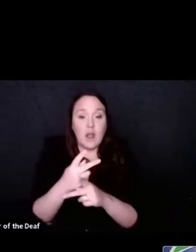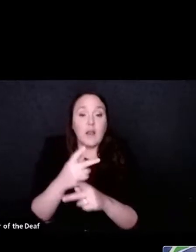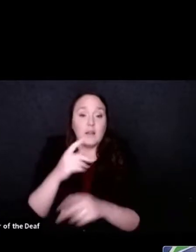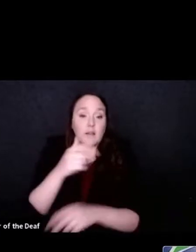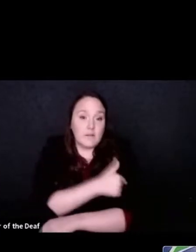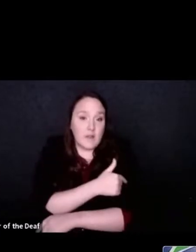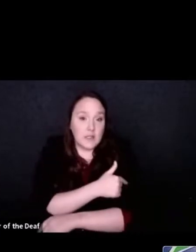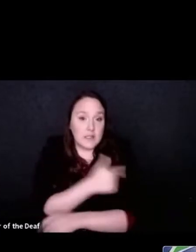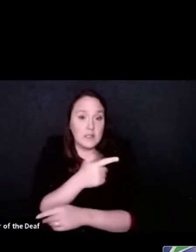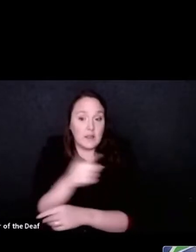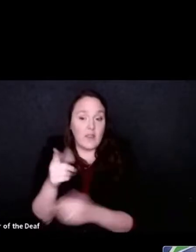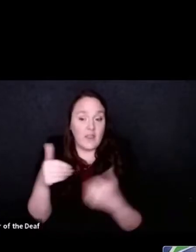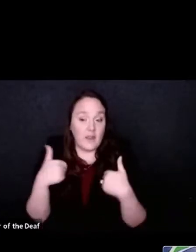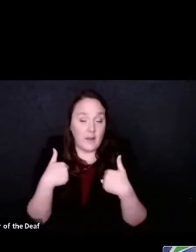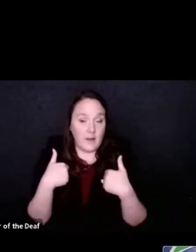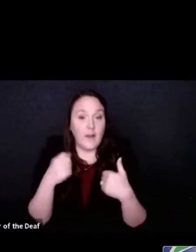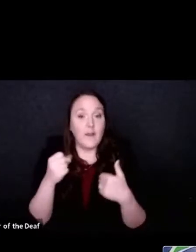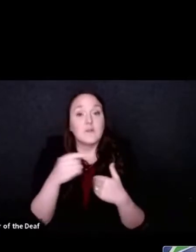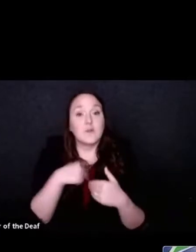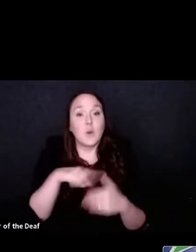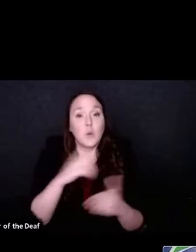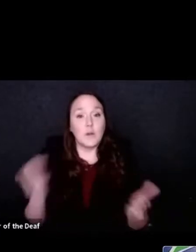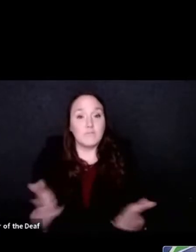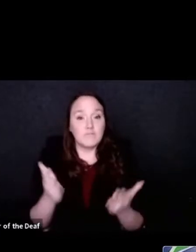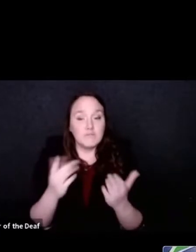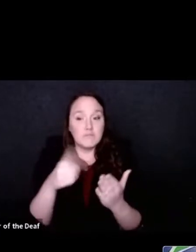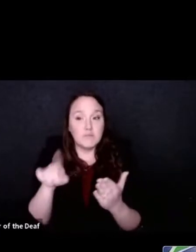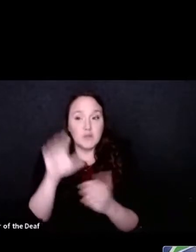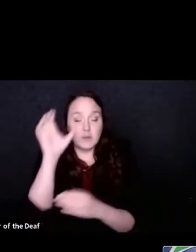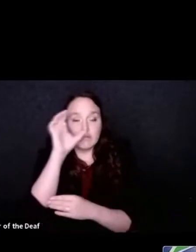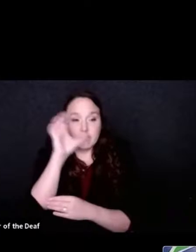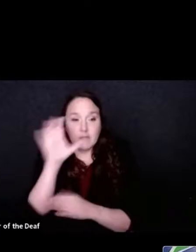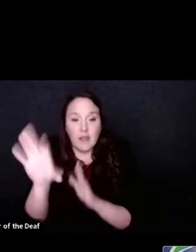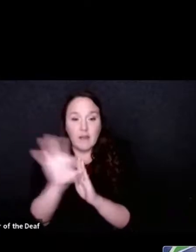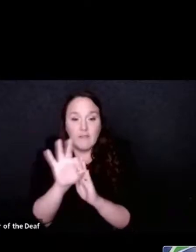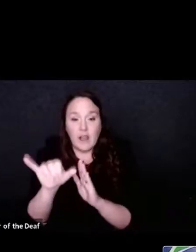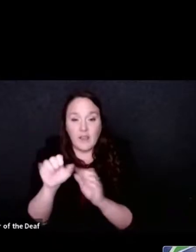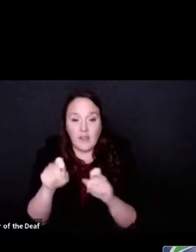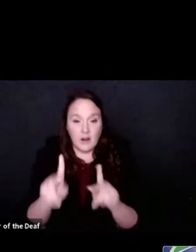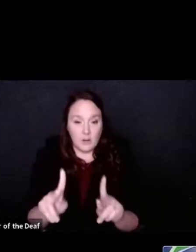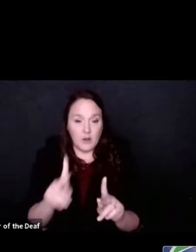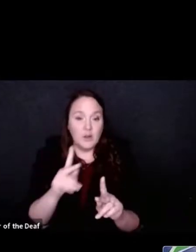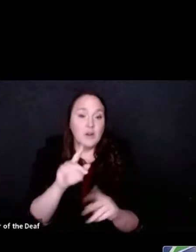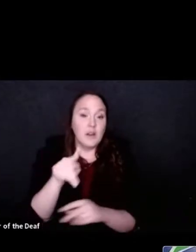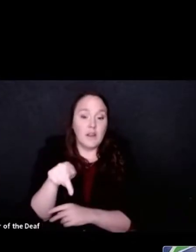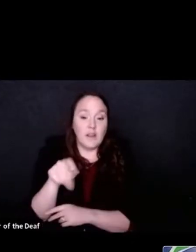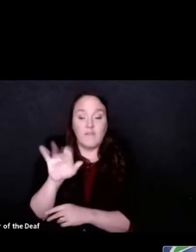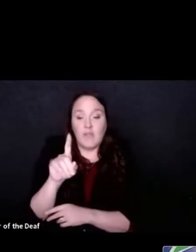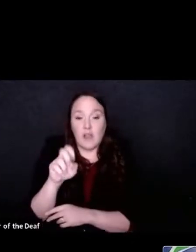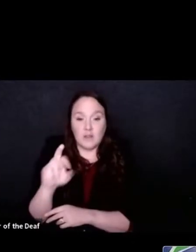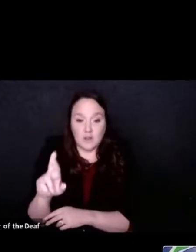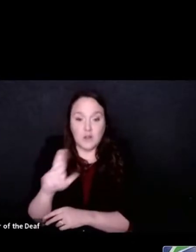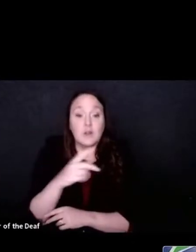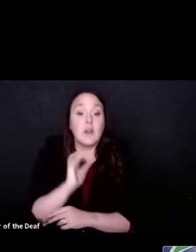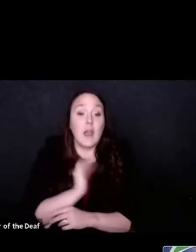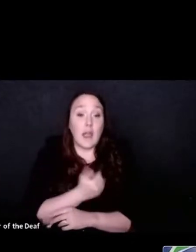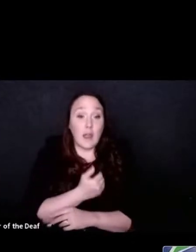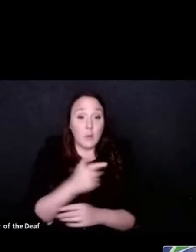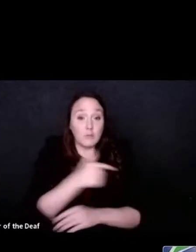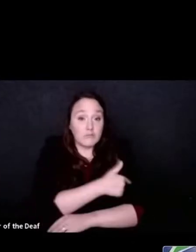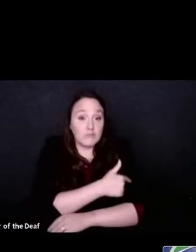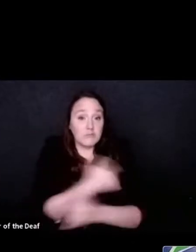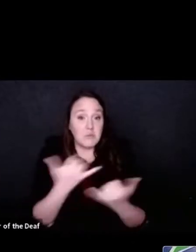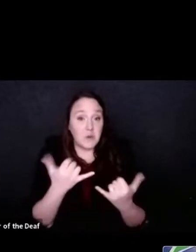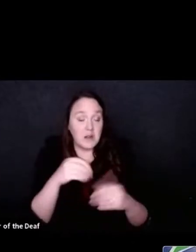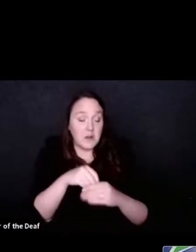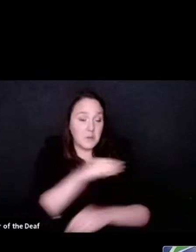have. And so we encourage them to seek out those opportunities where there's Pfizer. And I can say our vaccine that we have right now in our clinics